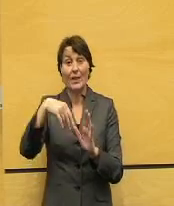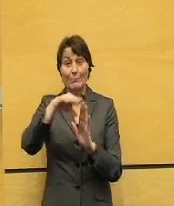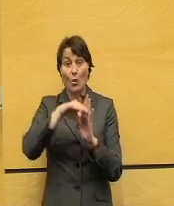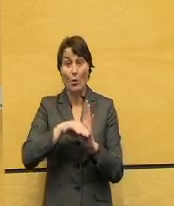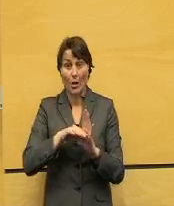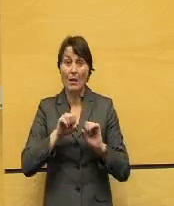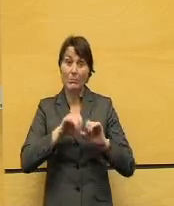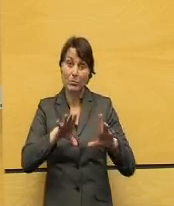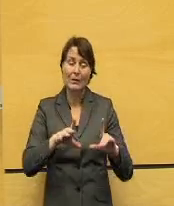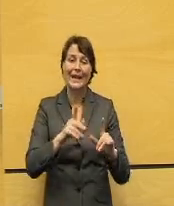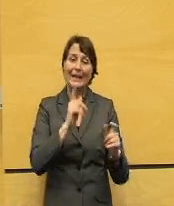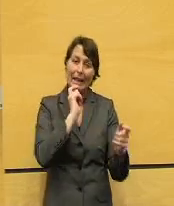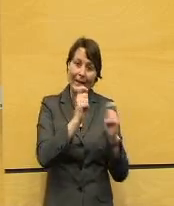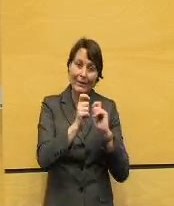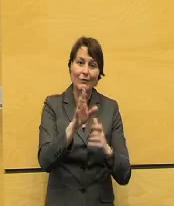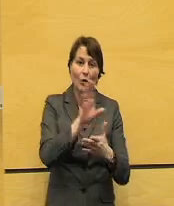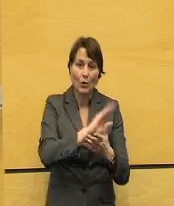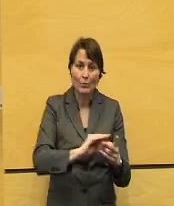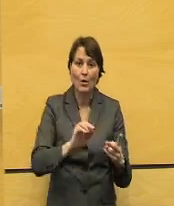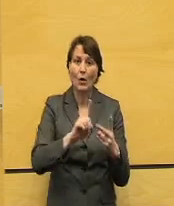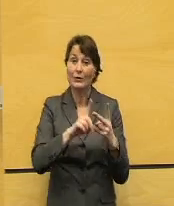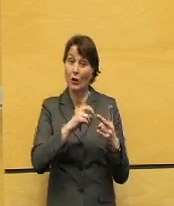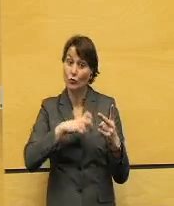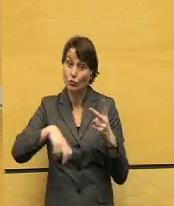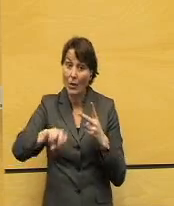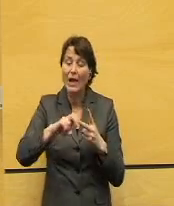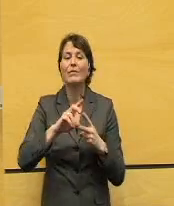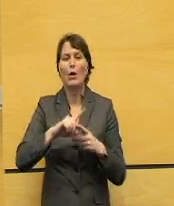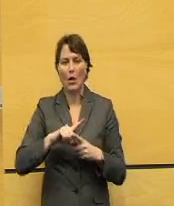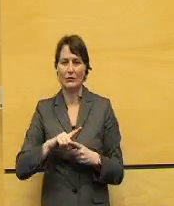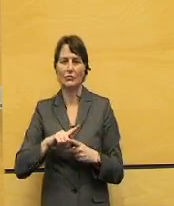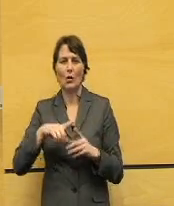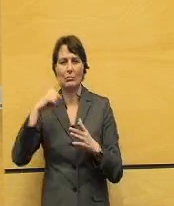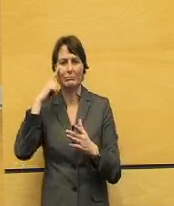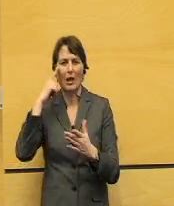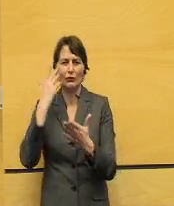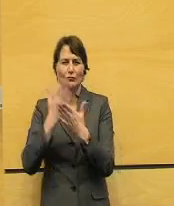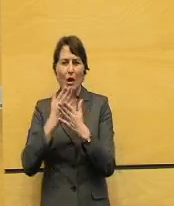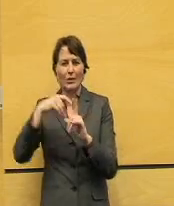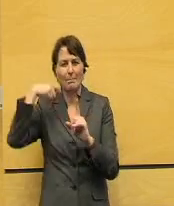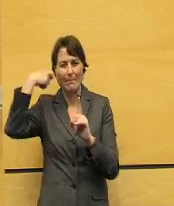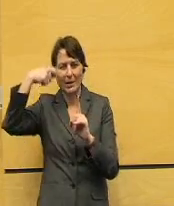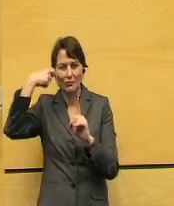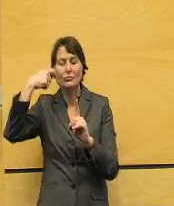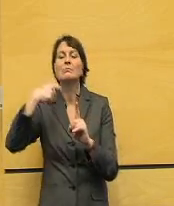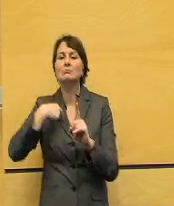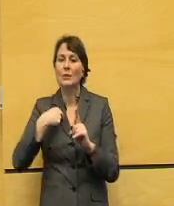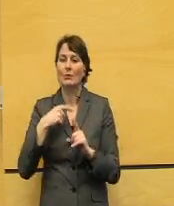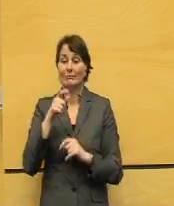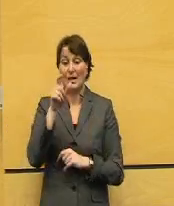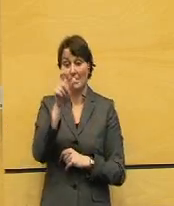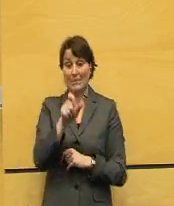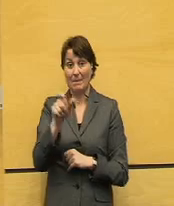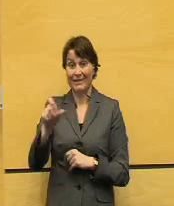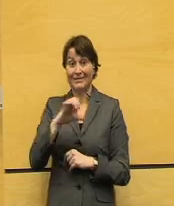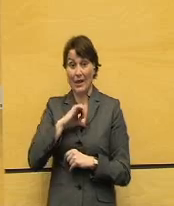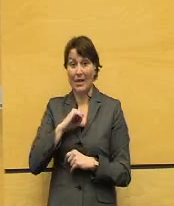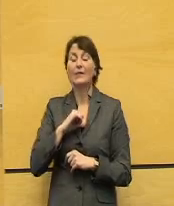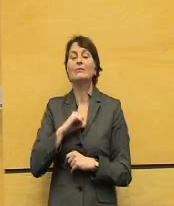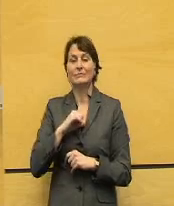interview reports, travels and documentary produced and hosted by persons with disability,